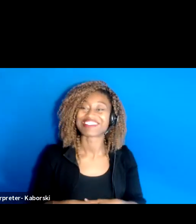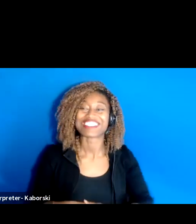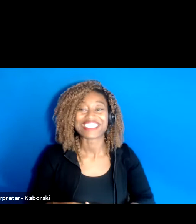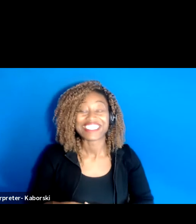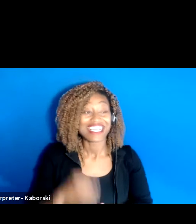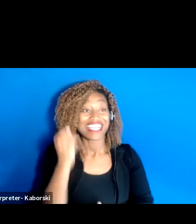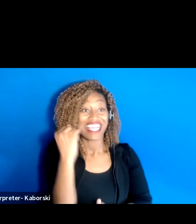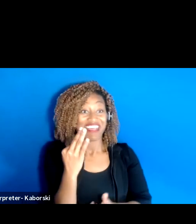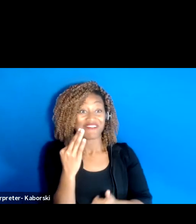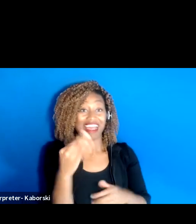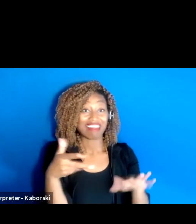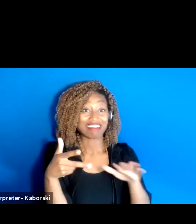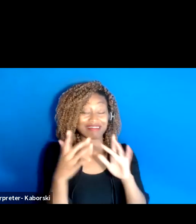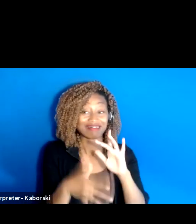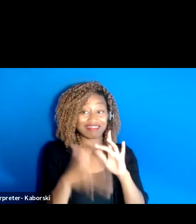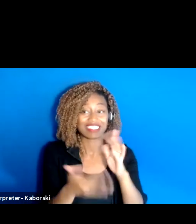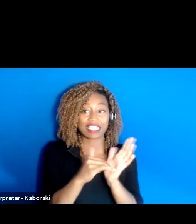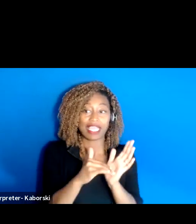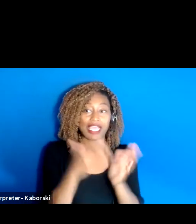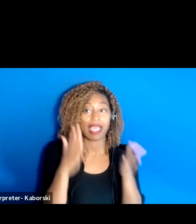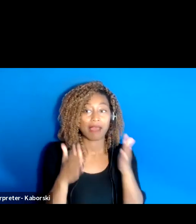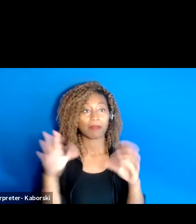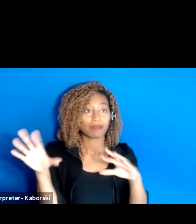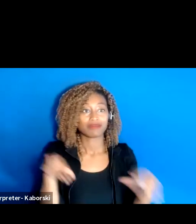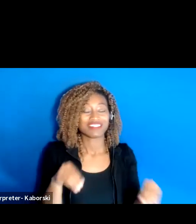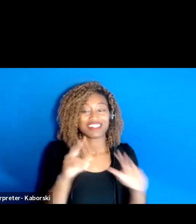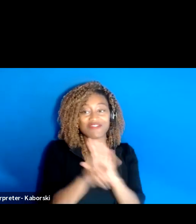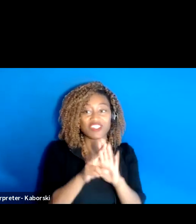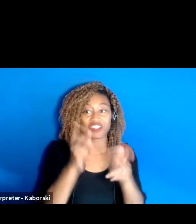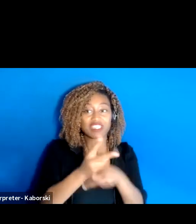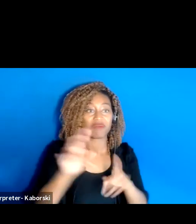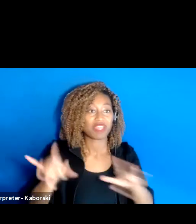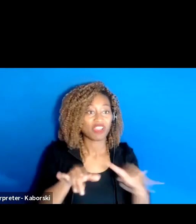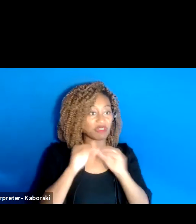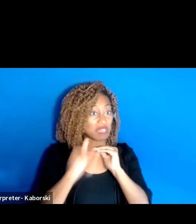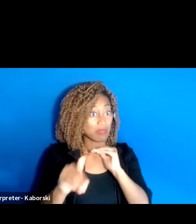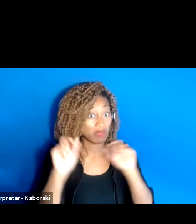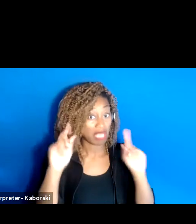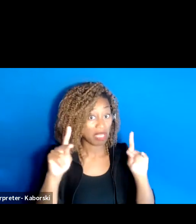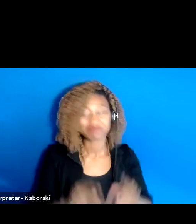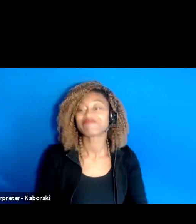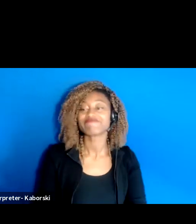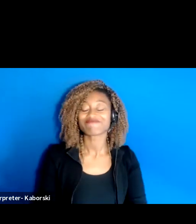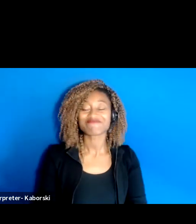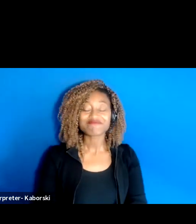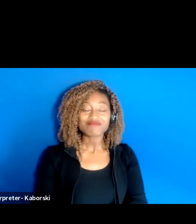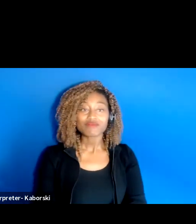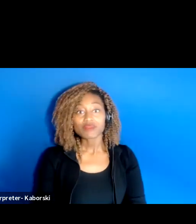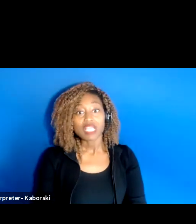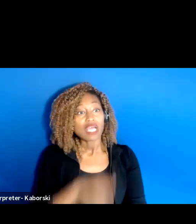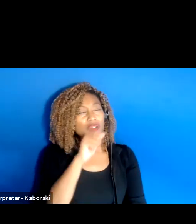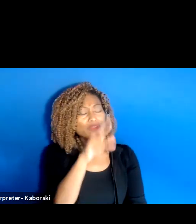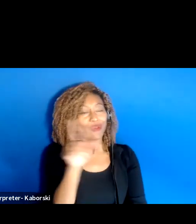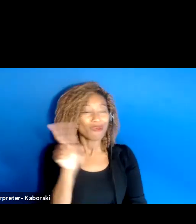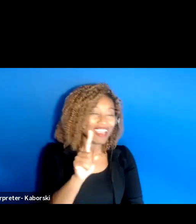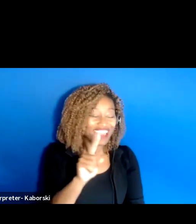If I cut out again, I may just cut the video to keep the audio stable. Okay. So I'm not sure where I cut